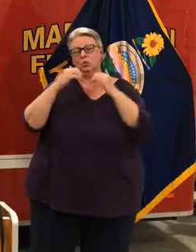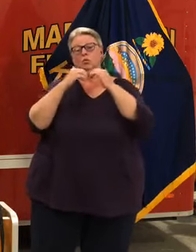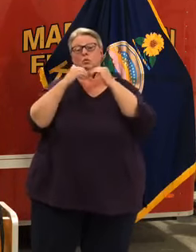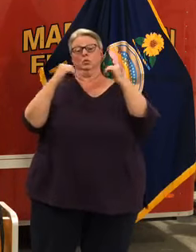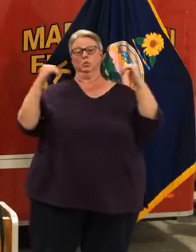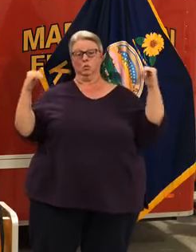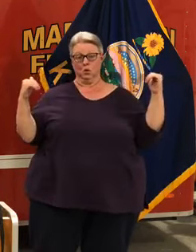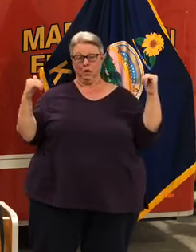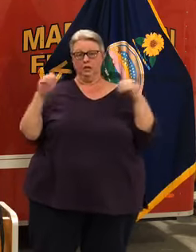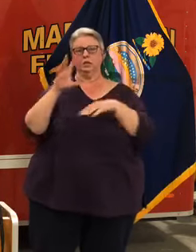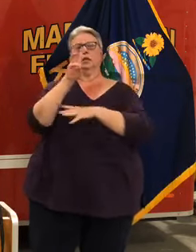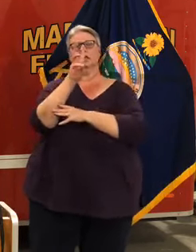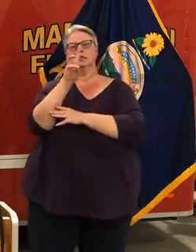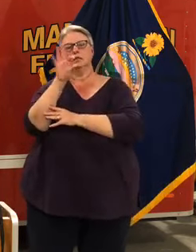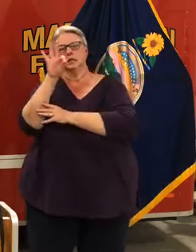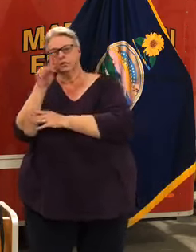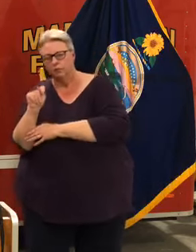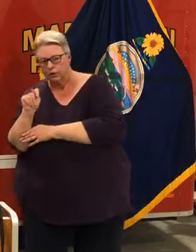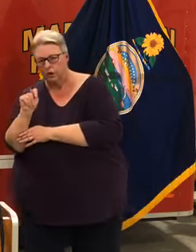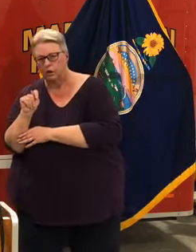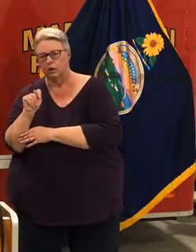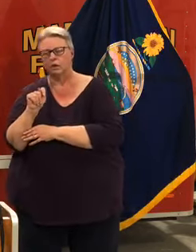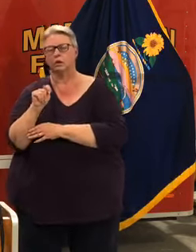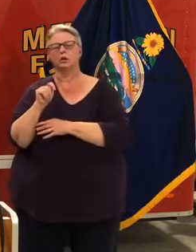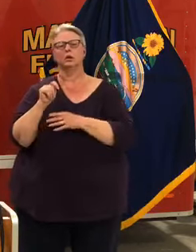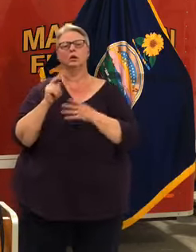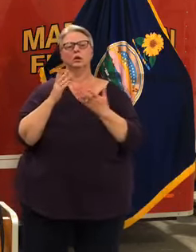that 6-foot distance, having hand